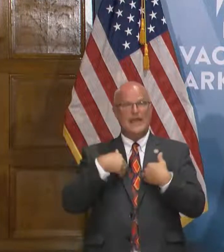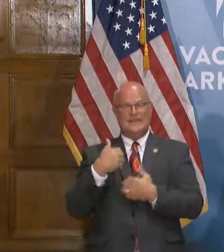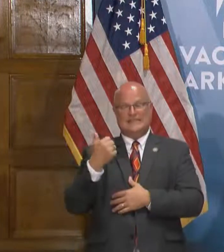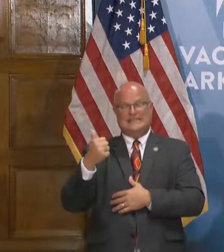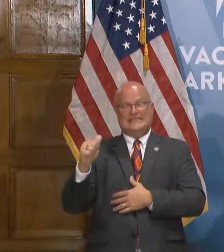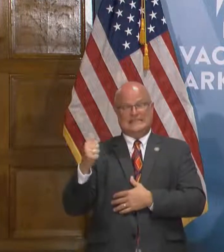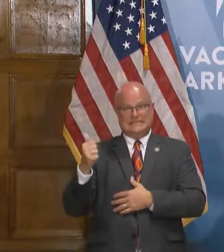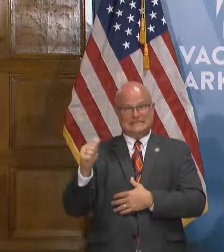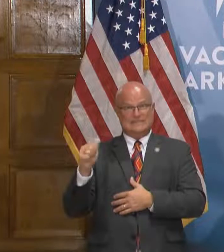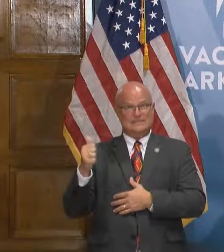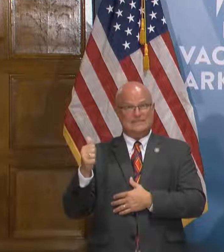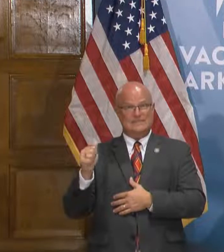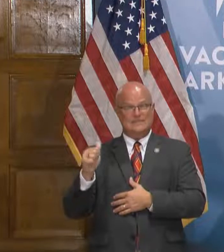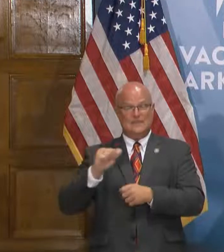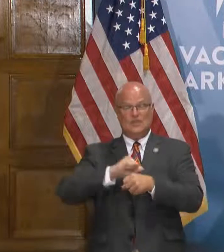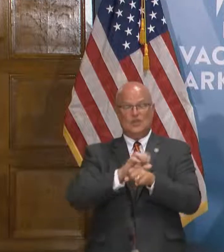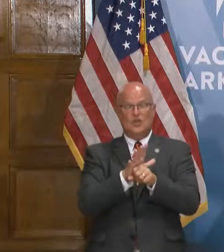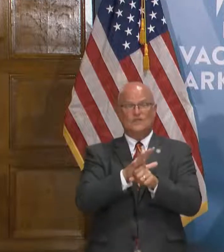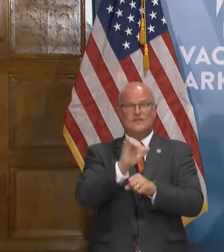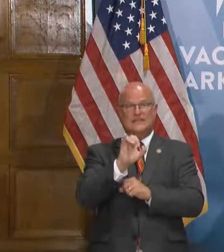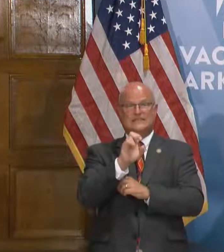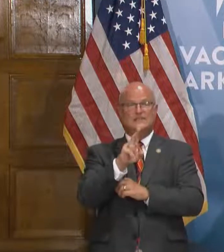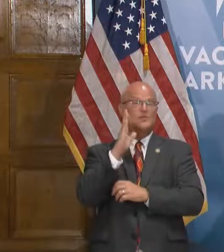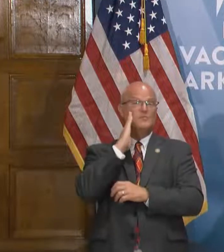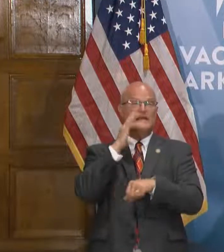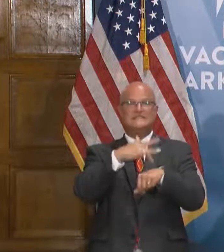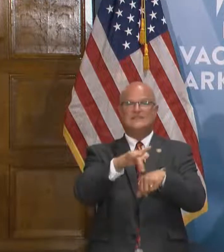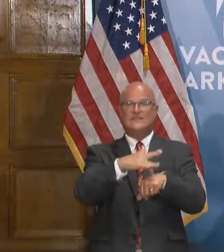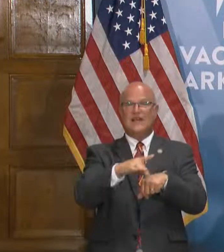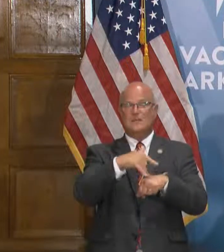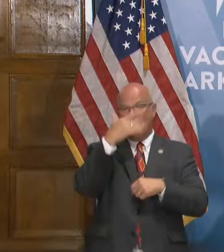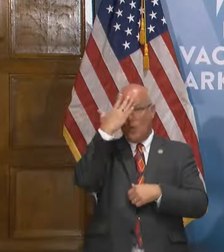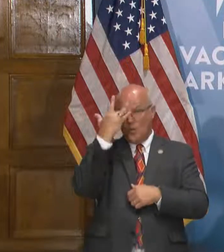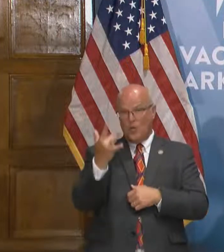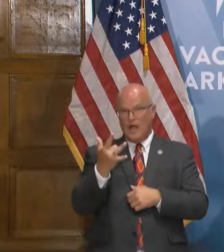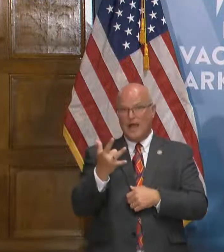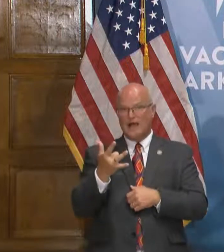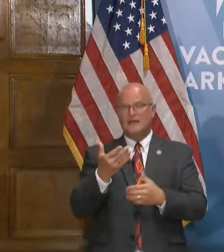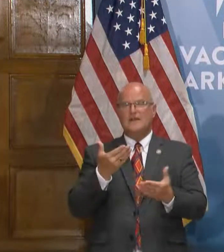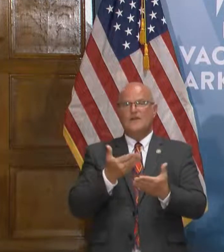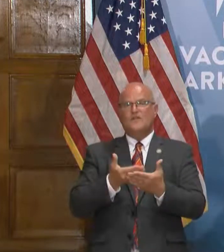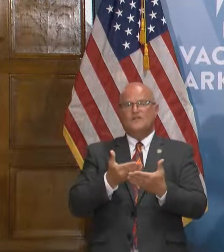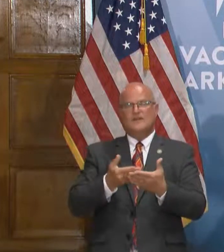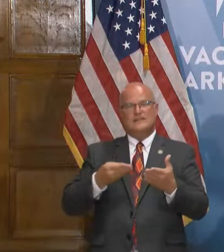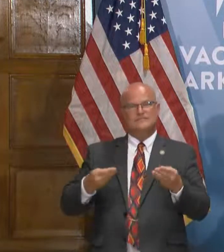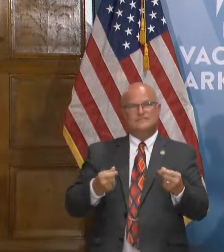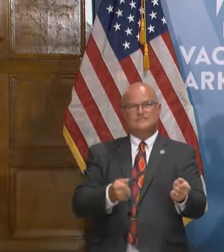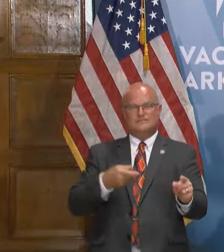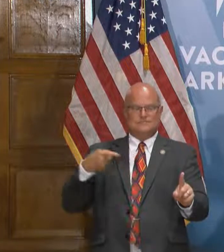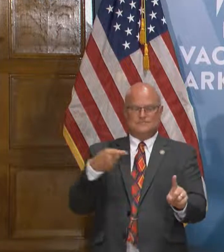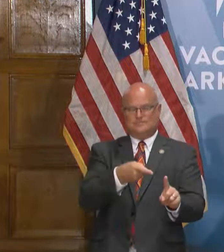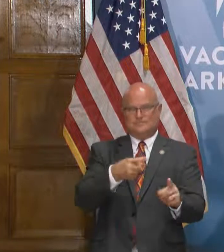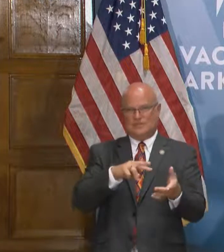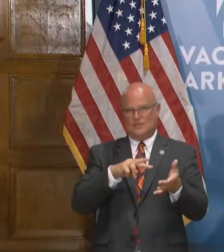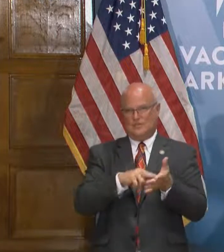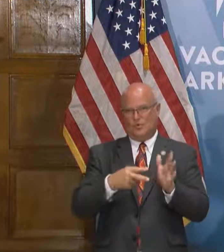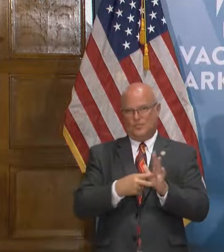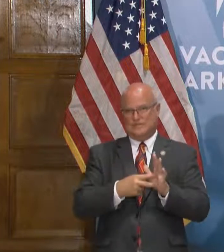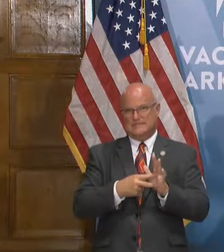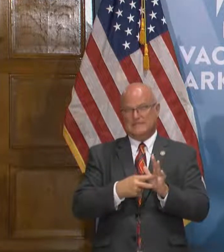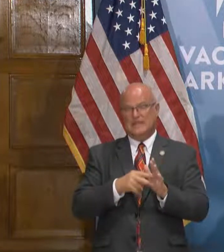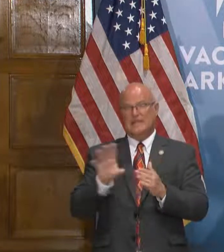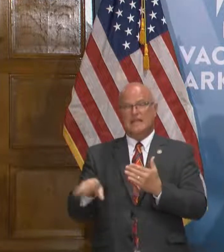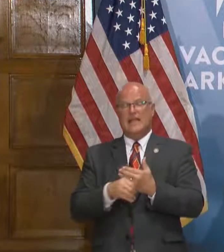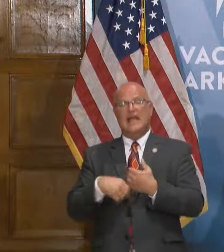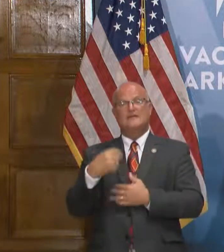10 COVID ICU beds that are available because those are funded by ARPA and designated for that purpose. In